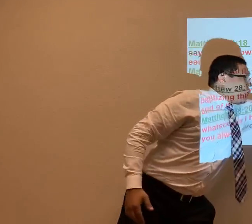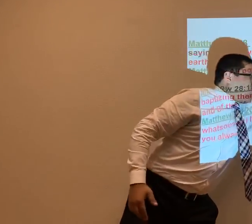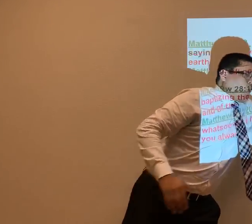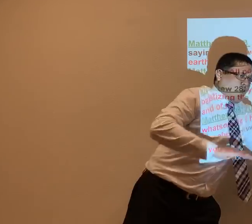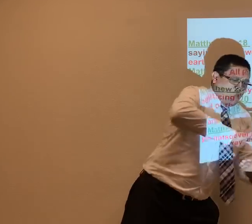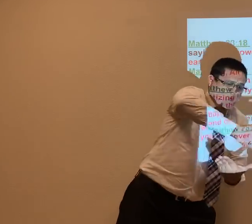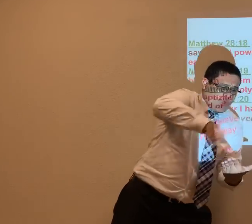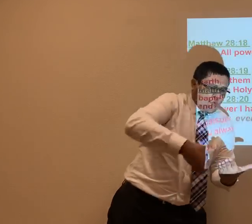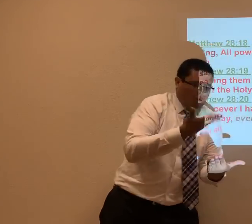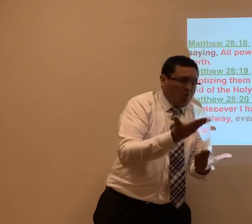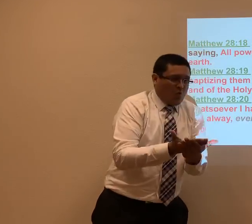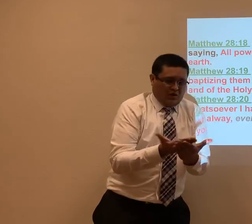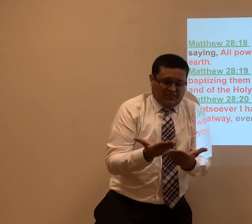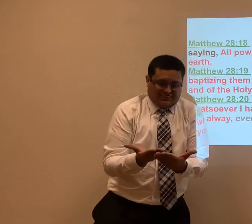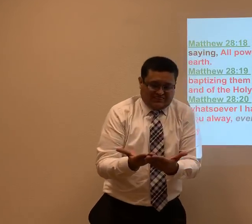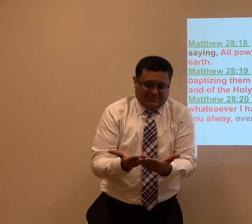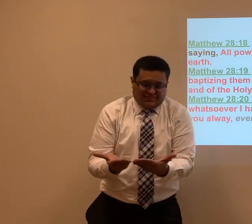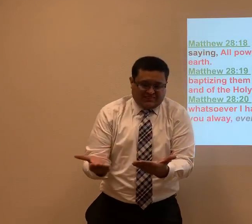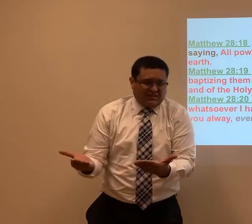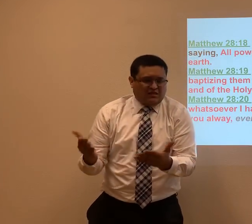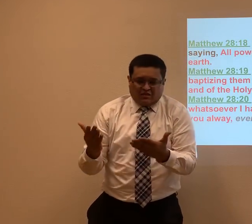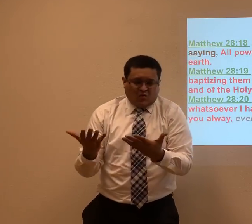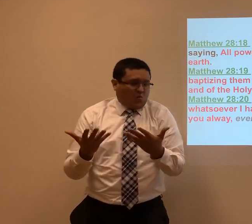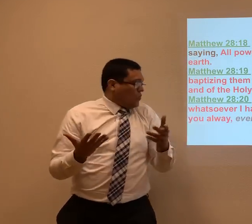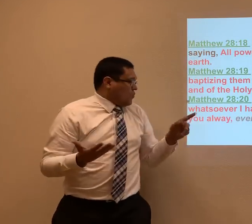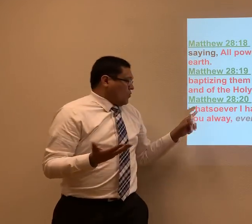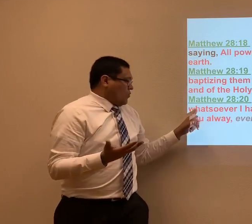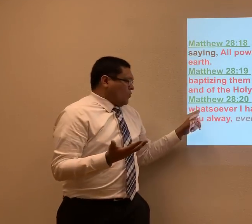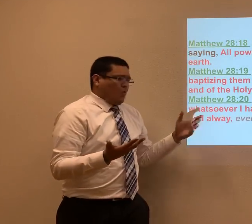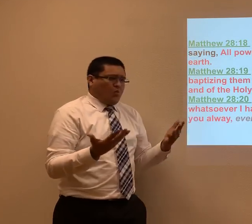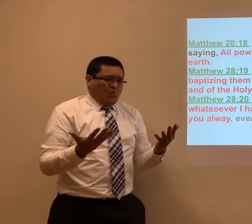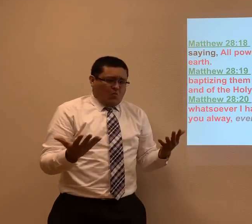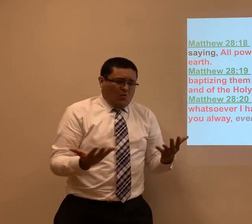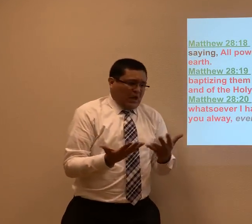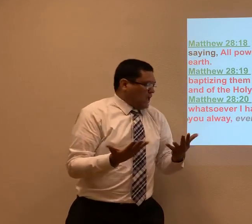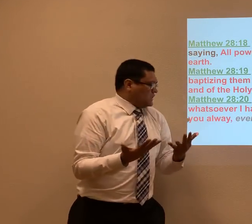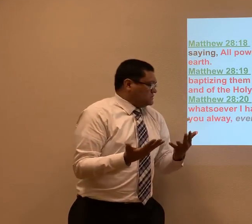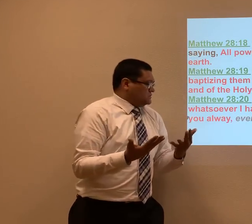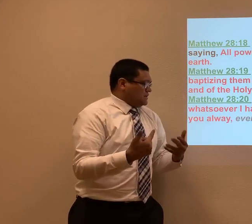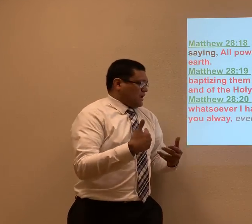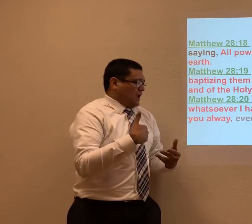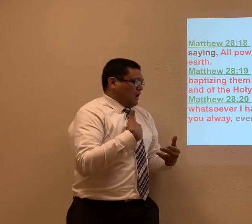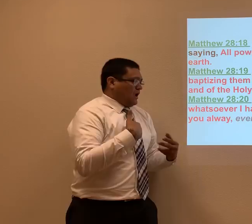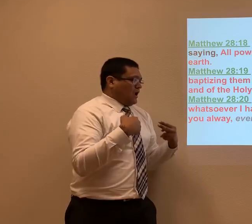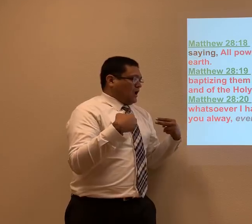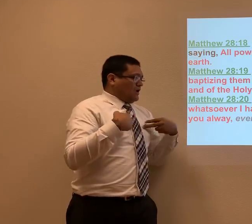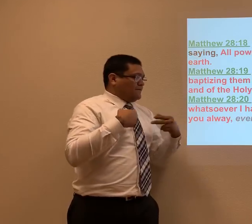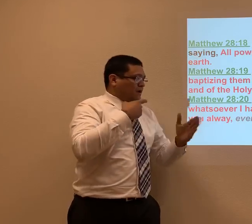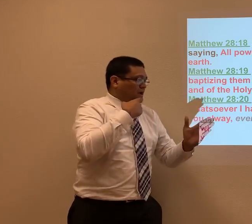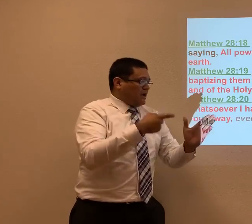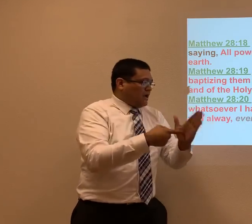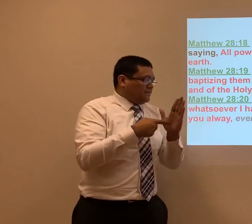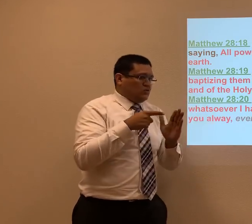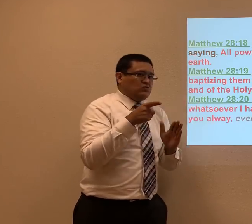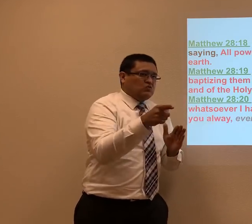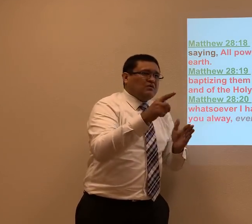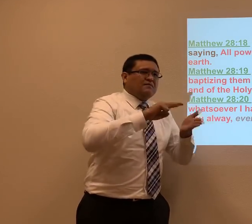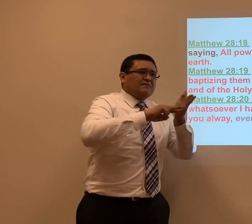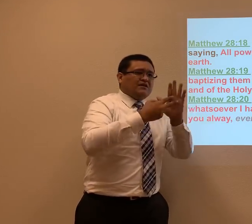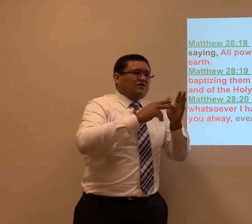that he's teaching them. So he said, everything that I've been teaching you, whatsoever I have commanded you.